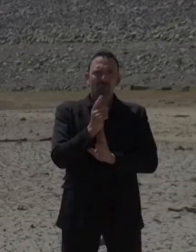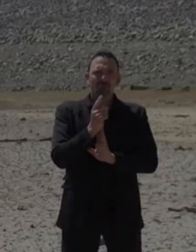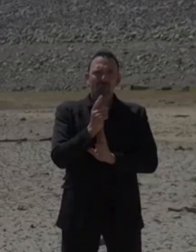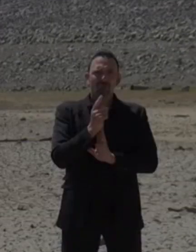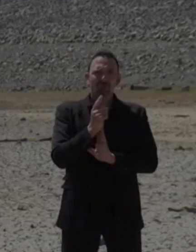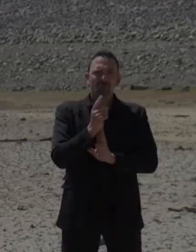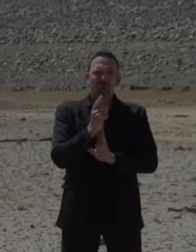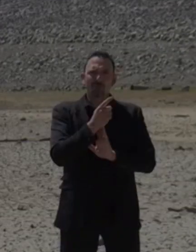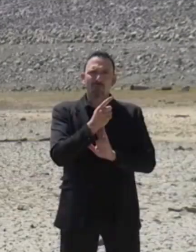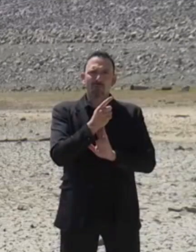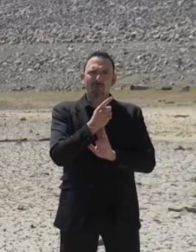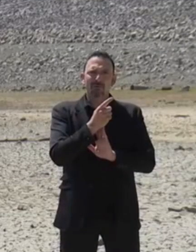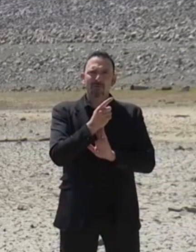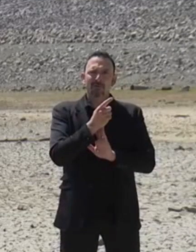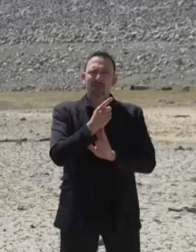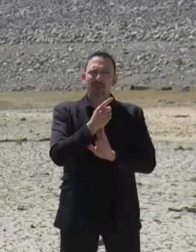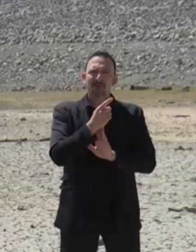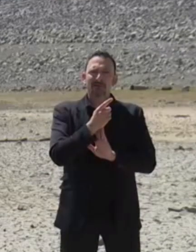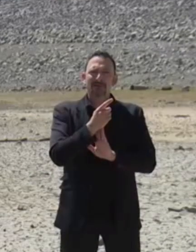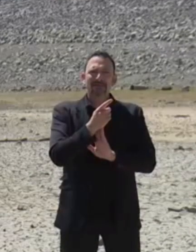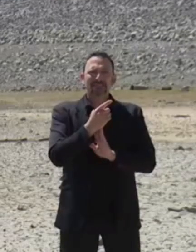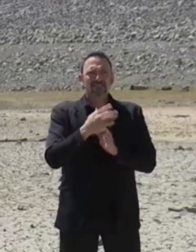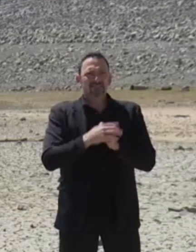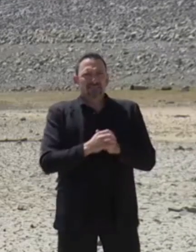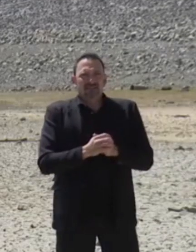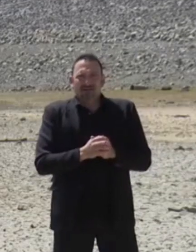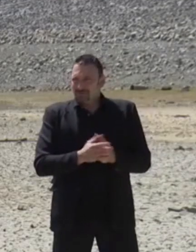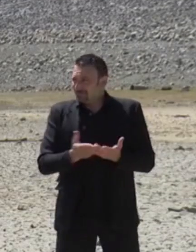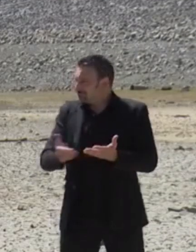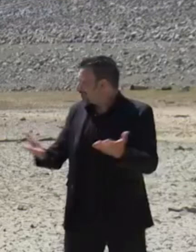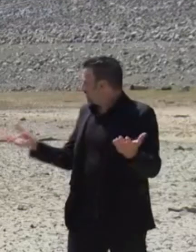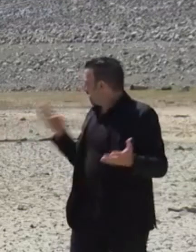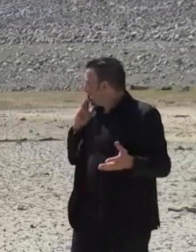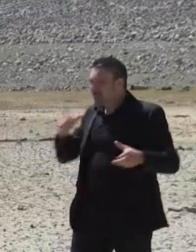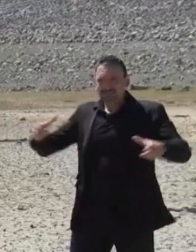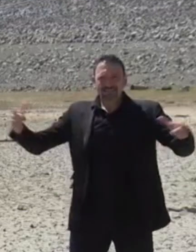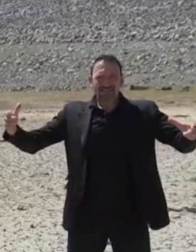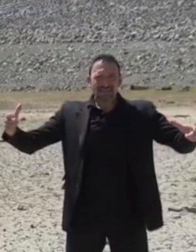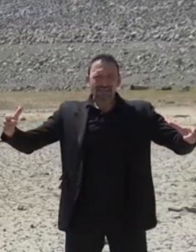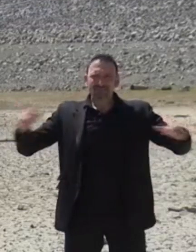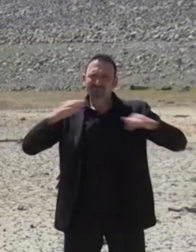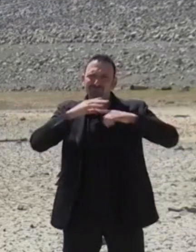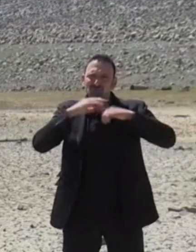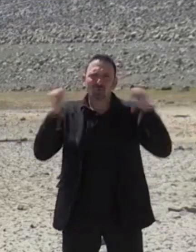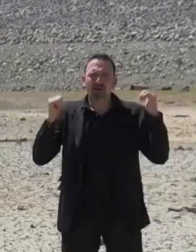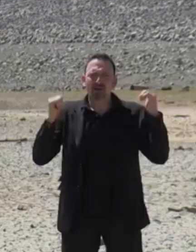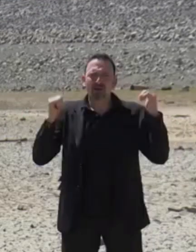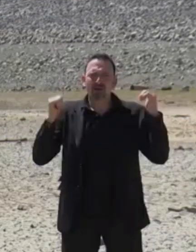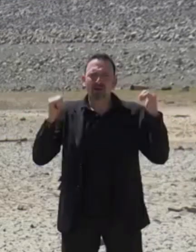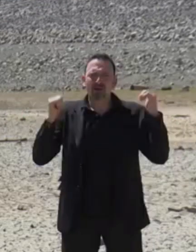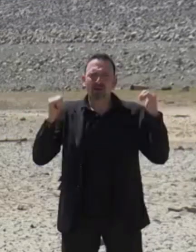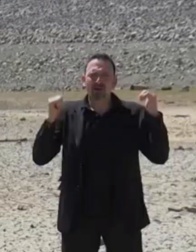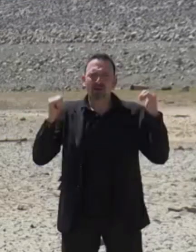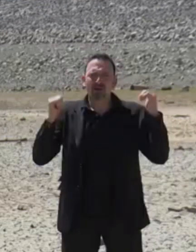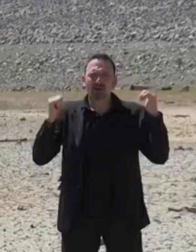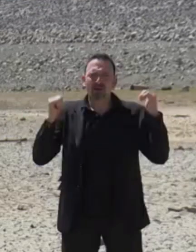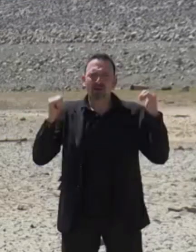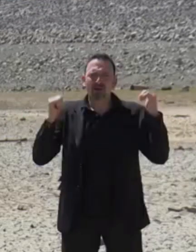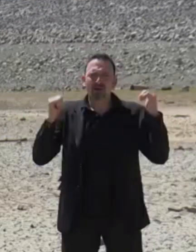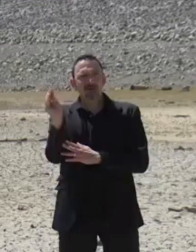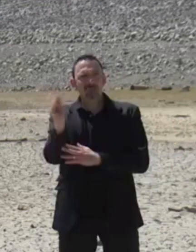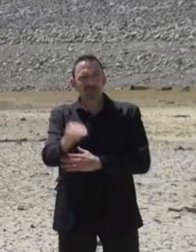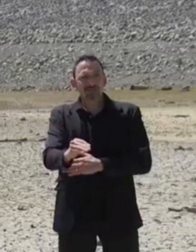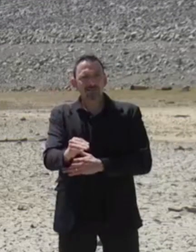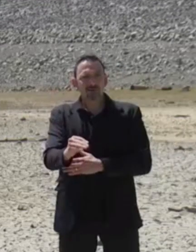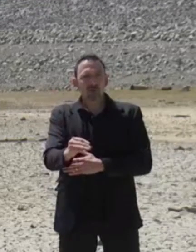for this particular lake, Mendocino, which is at 43% of its